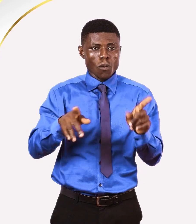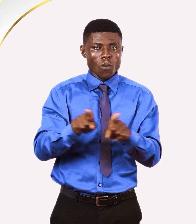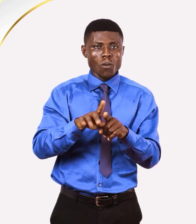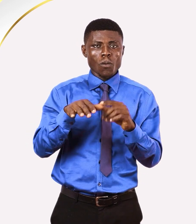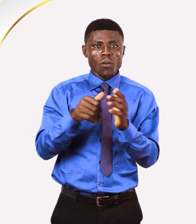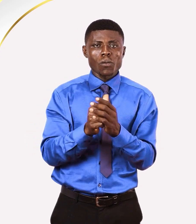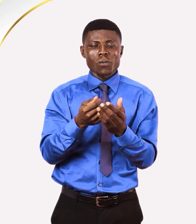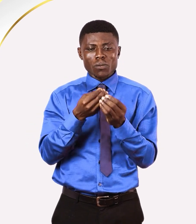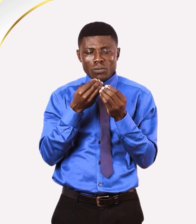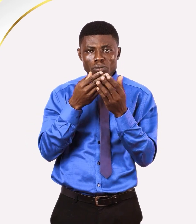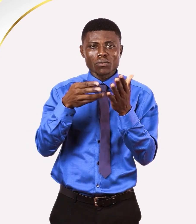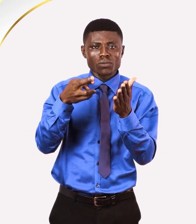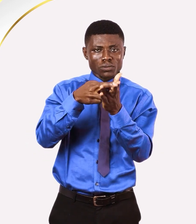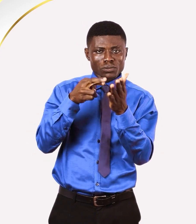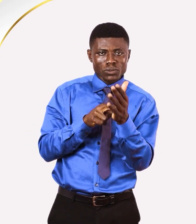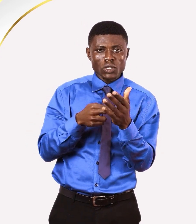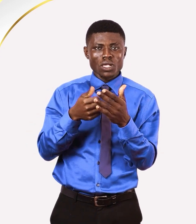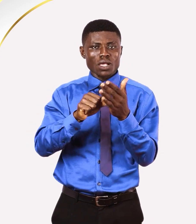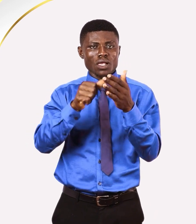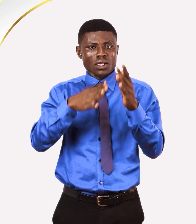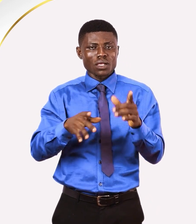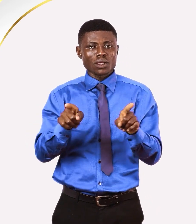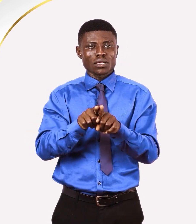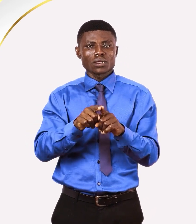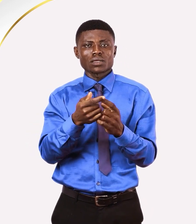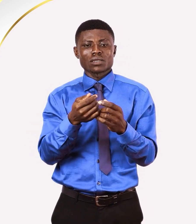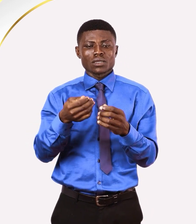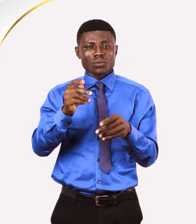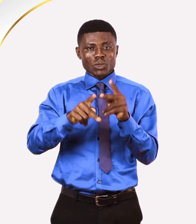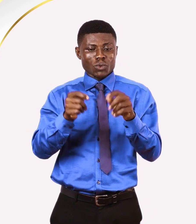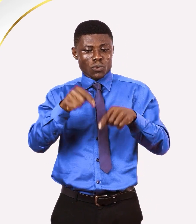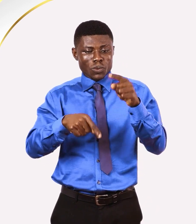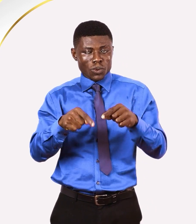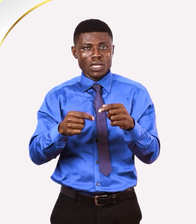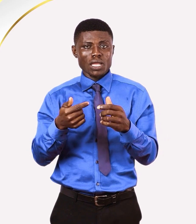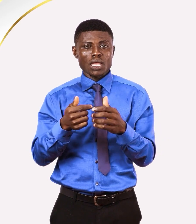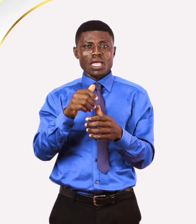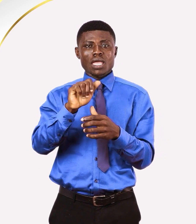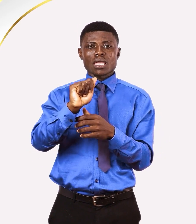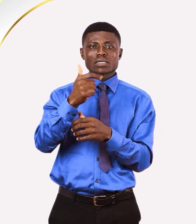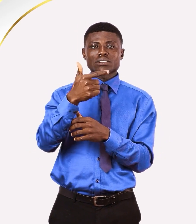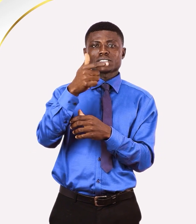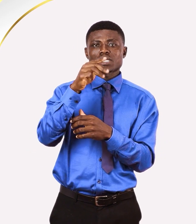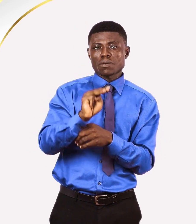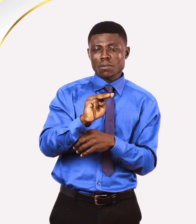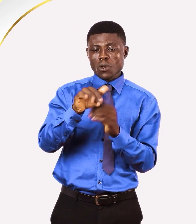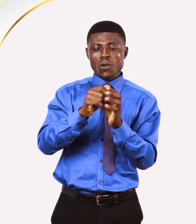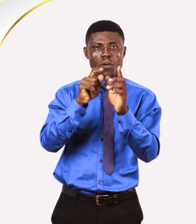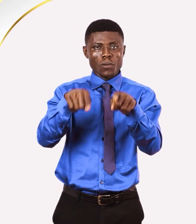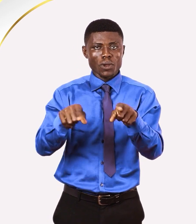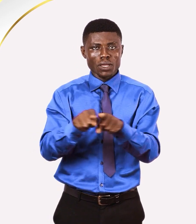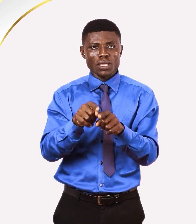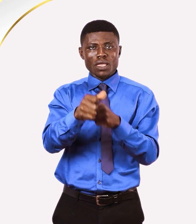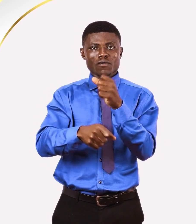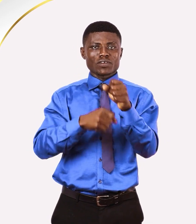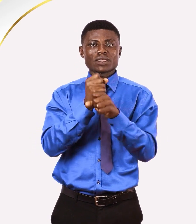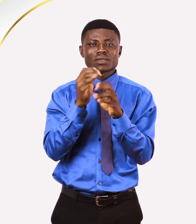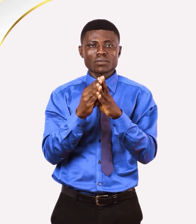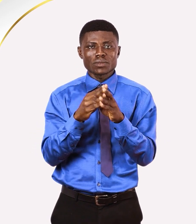auditors and reporting accountants, attendance of annual general meetings, AGMs,